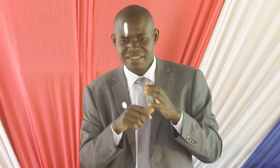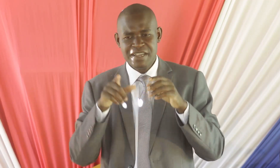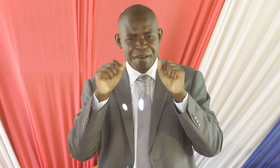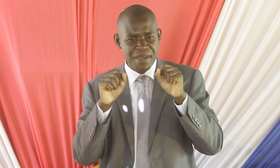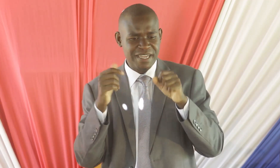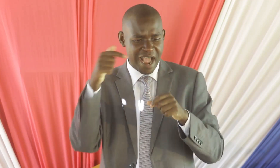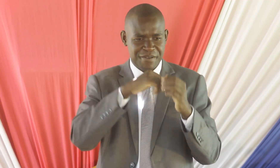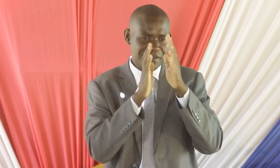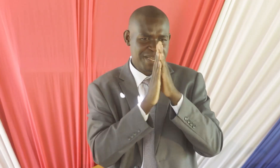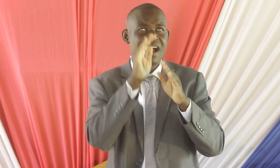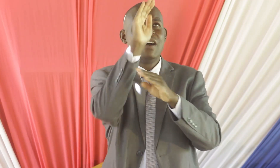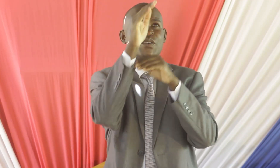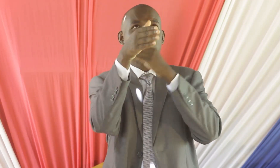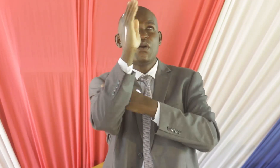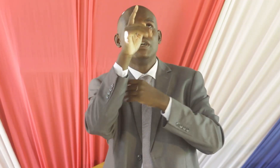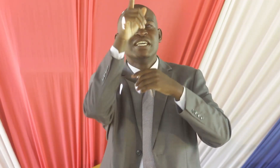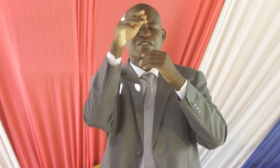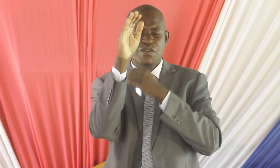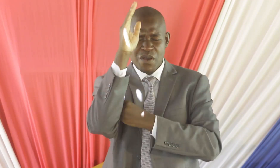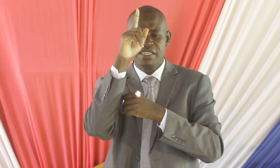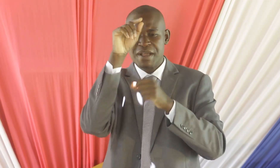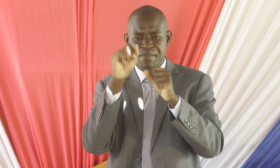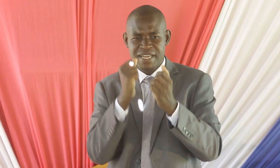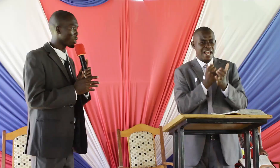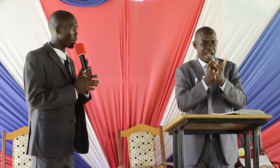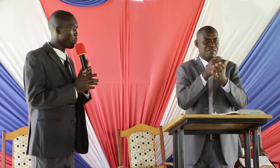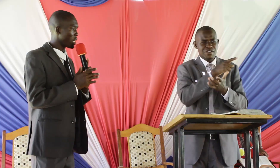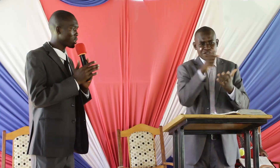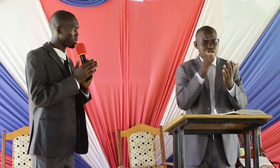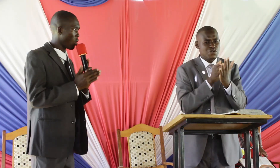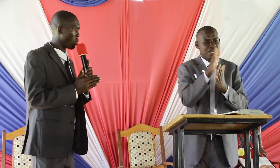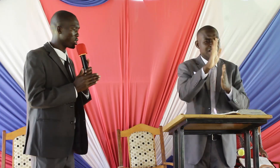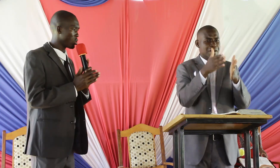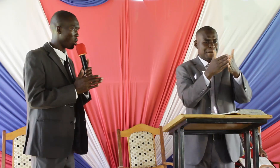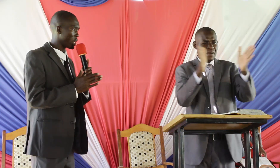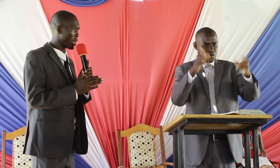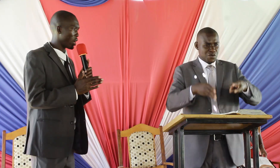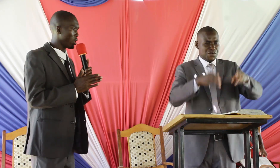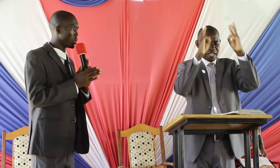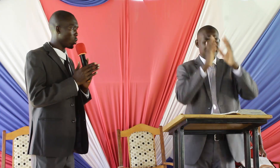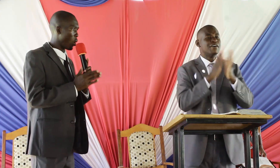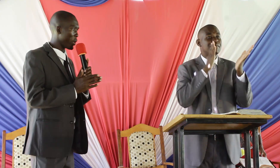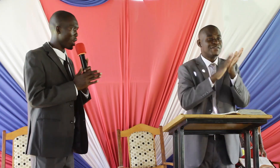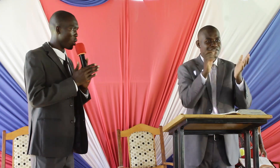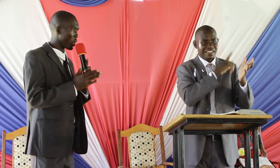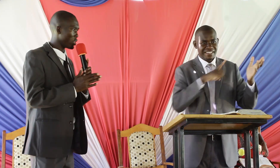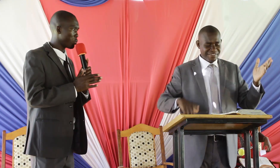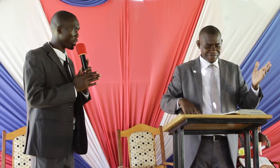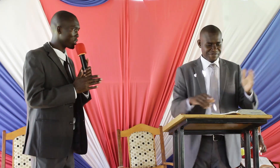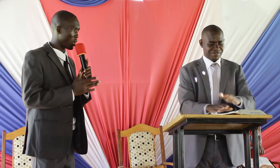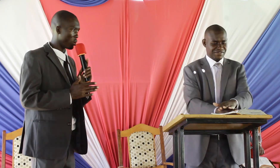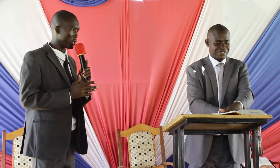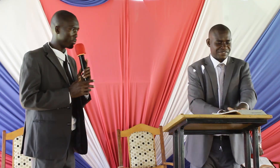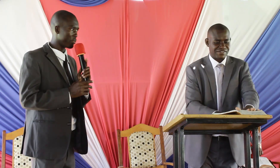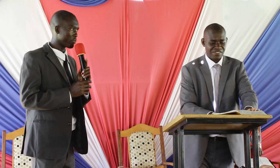To search, others are here to search only for problems, but God is all there to open our ways.